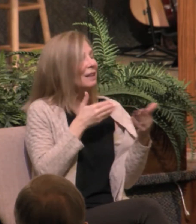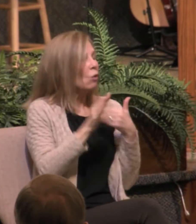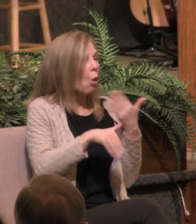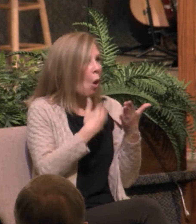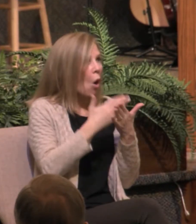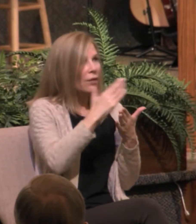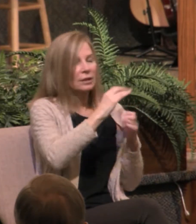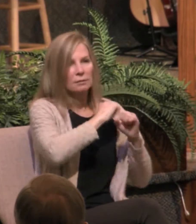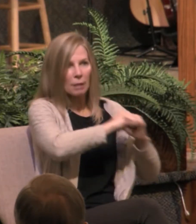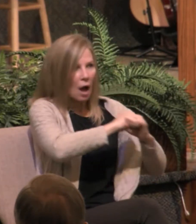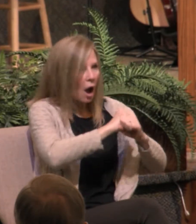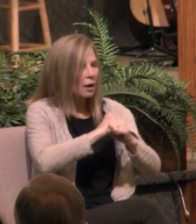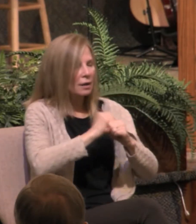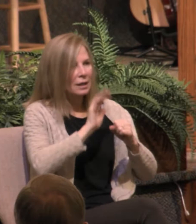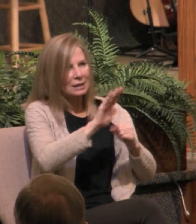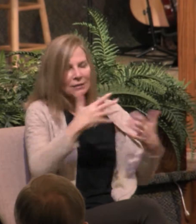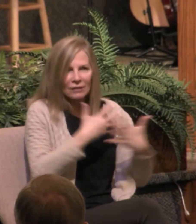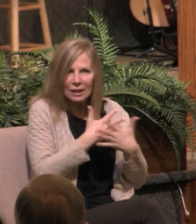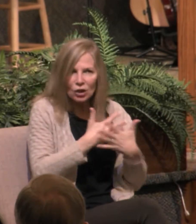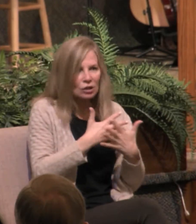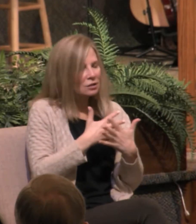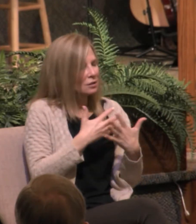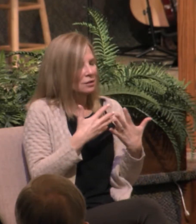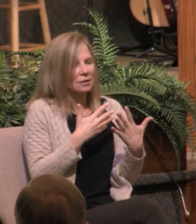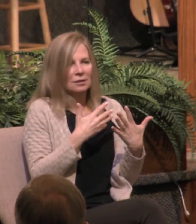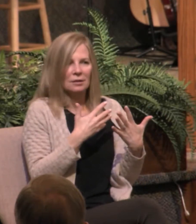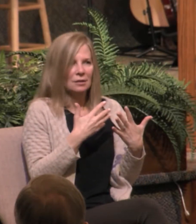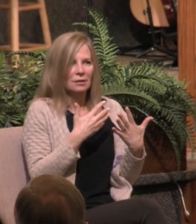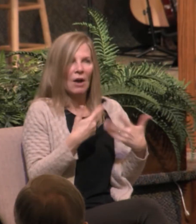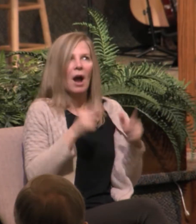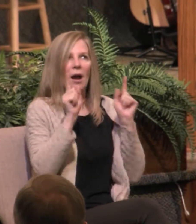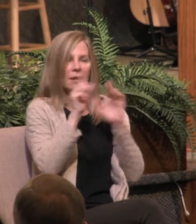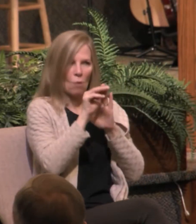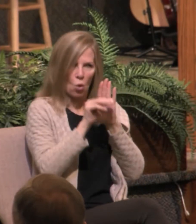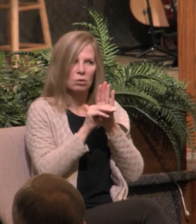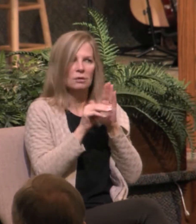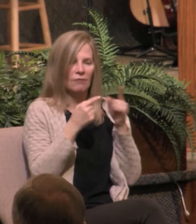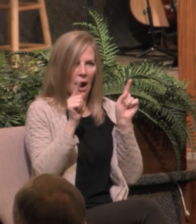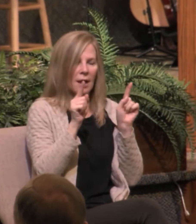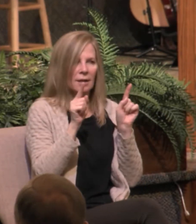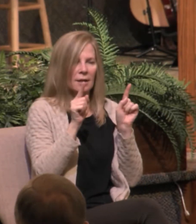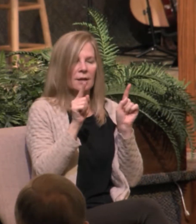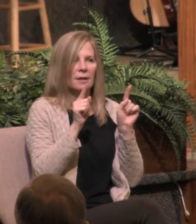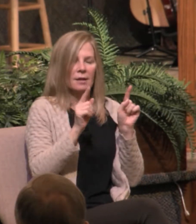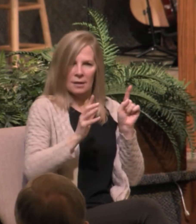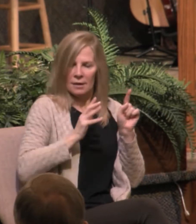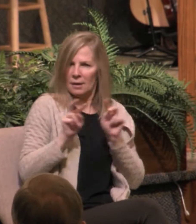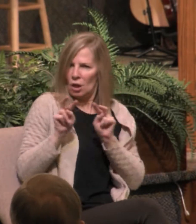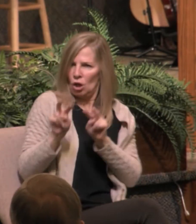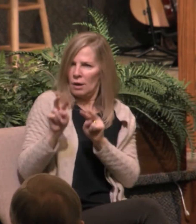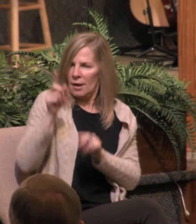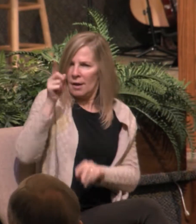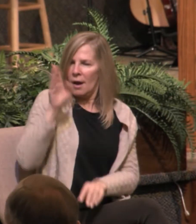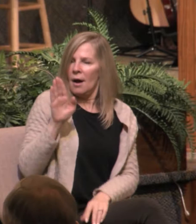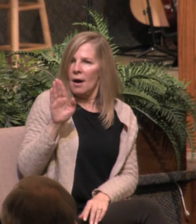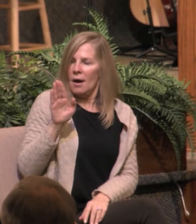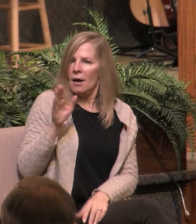his hurdles, despite all his fears, despite everything else, where he became fixed on the person of